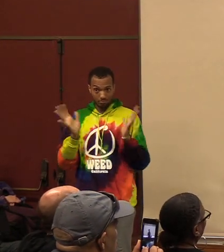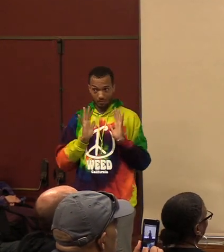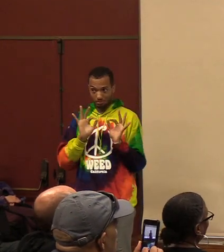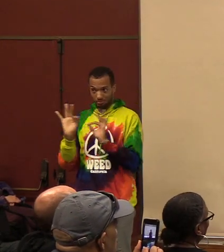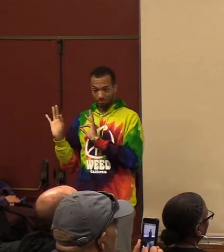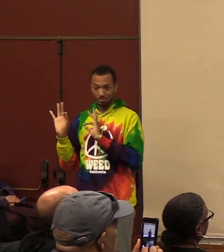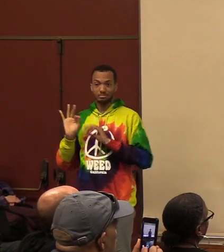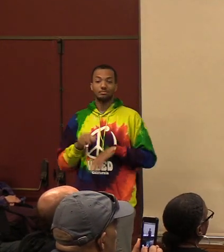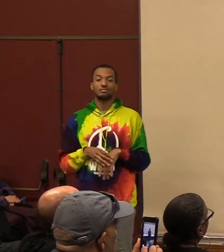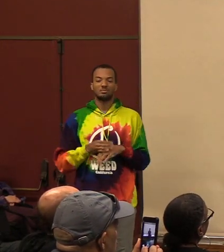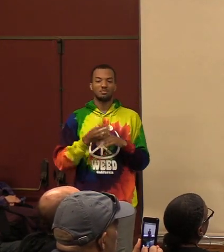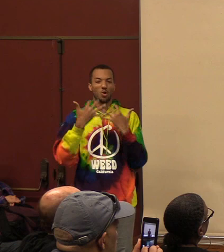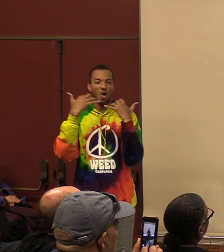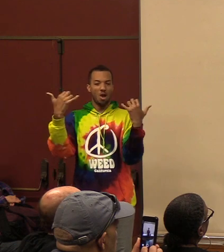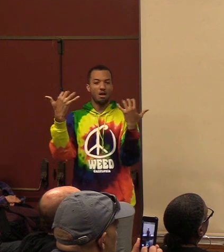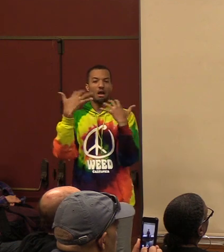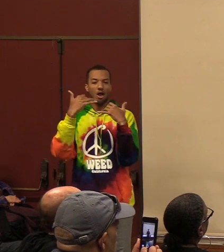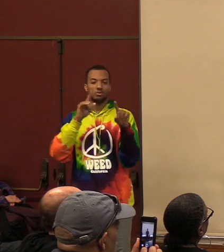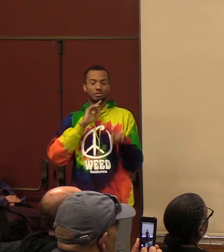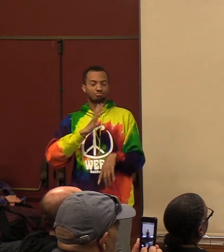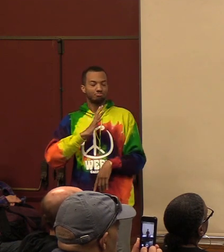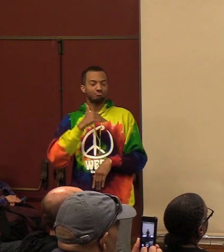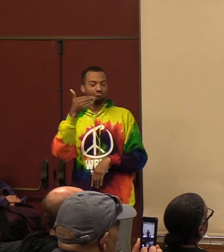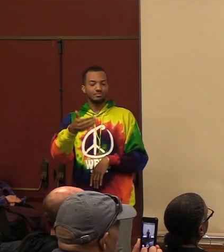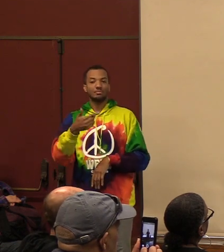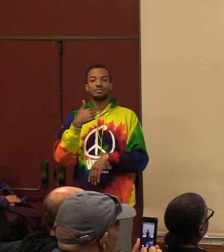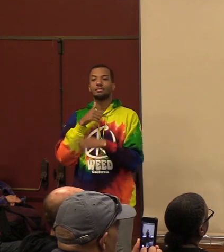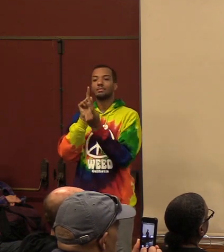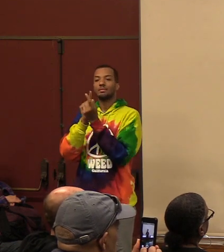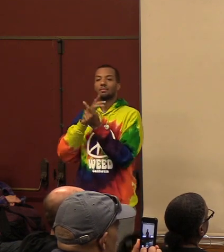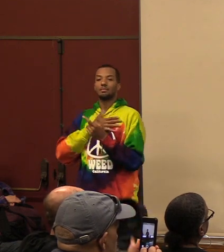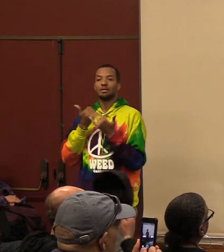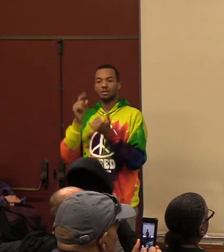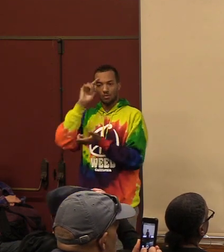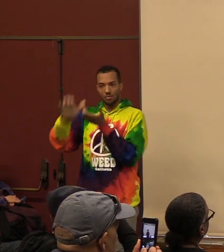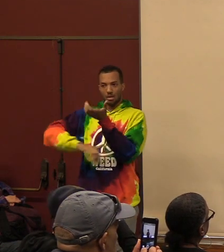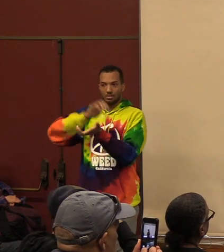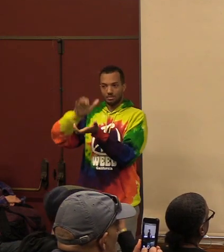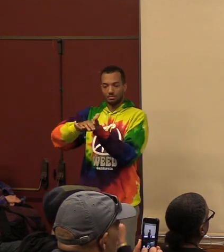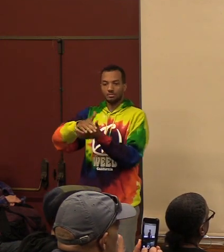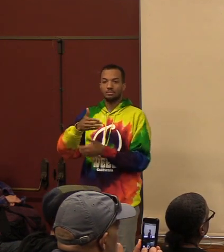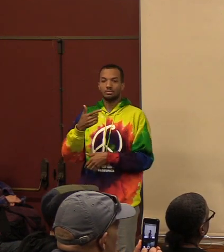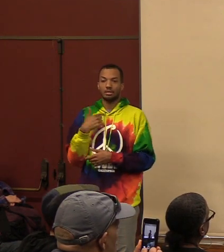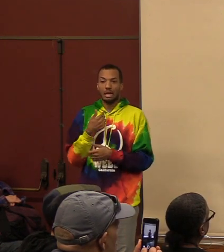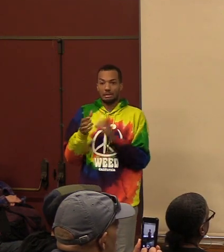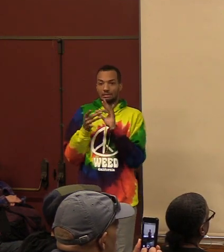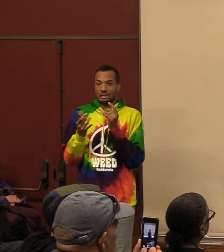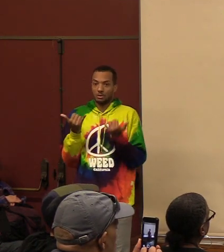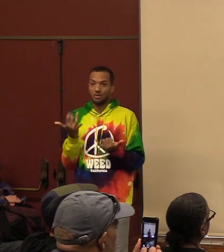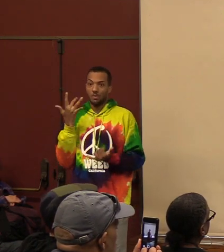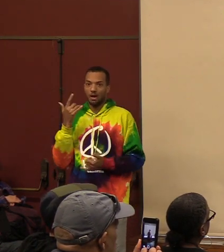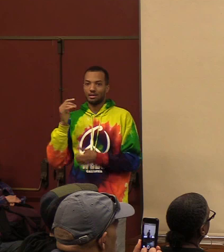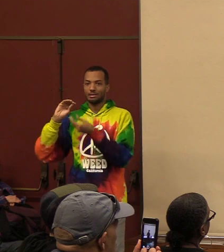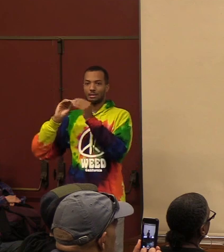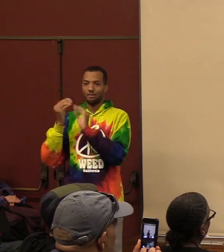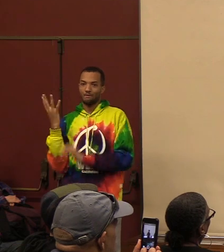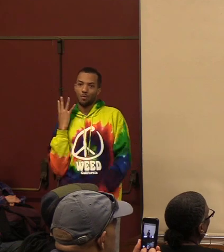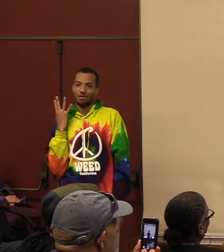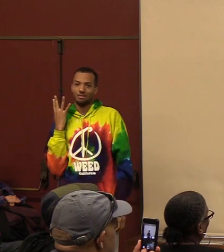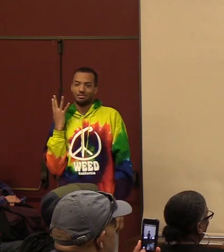cool. So I met my current husband. I say current because he's number